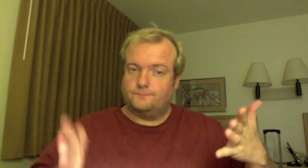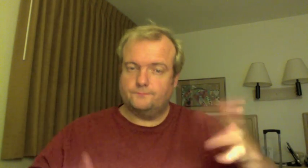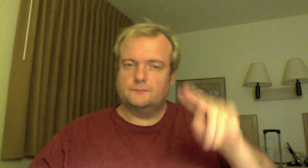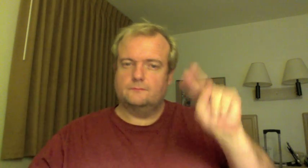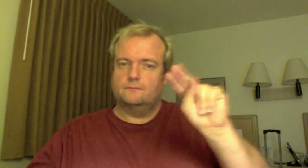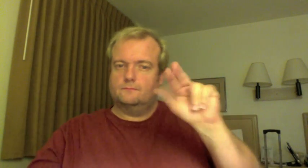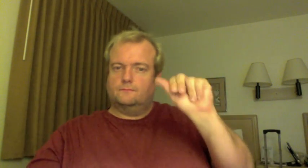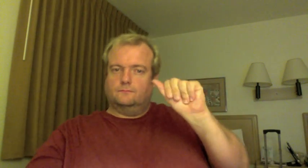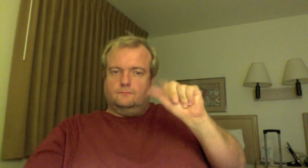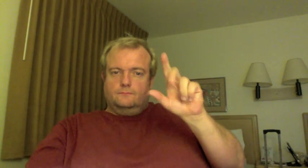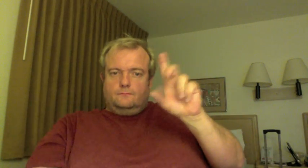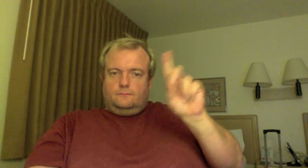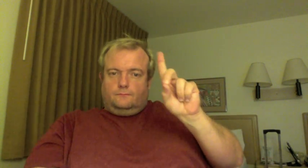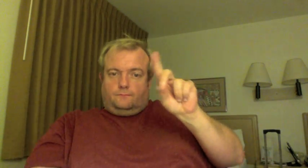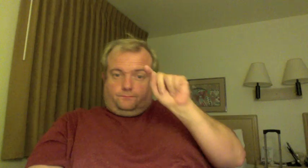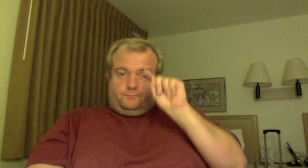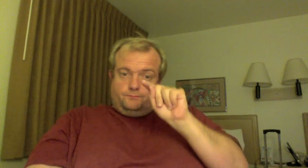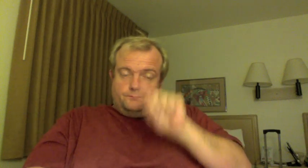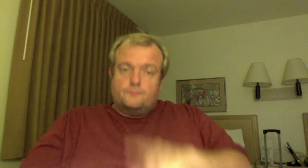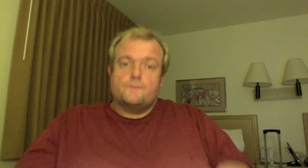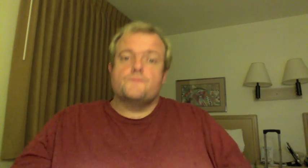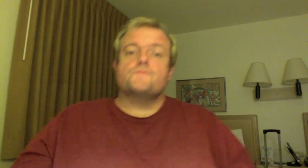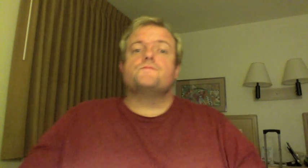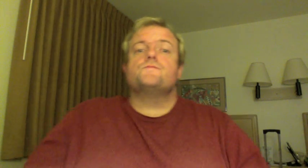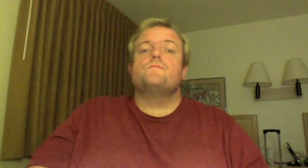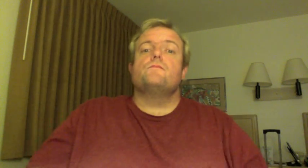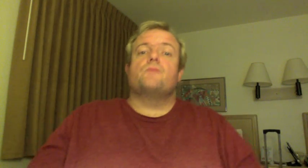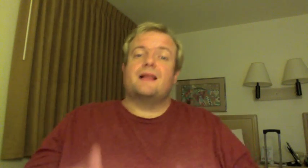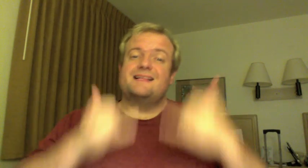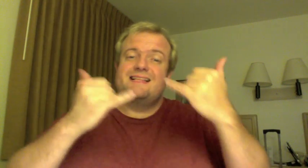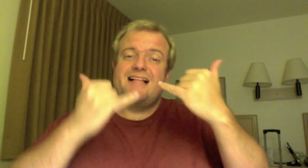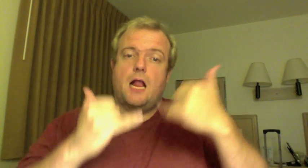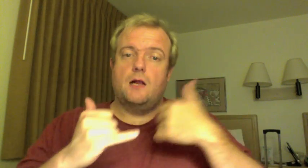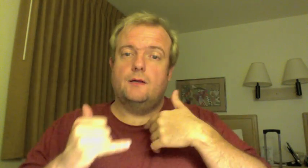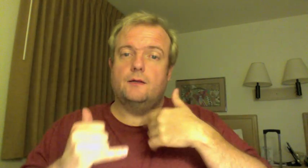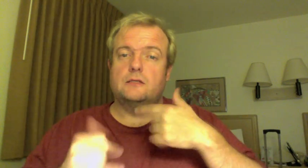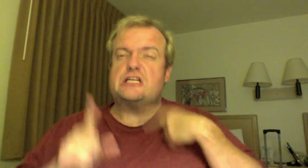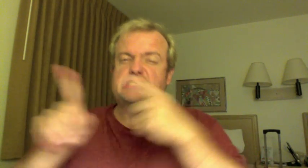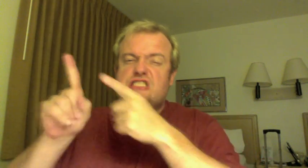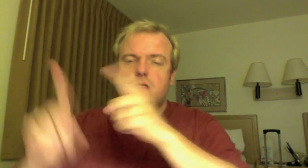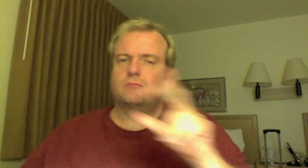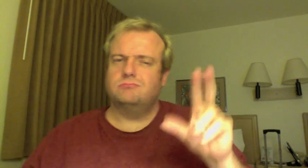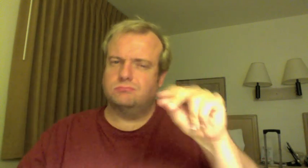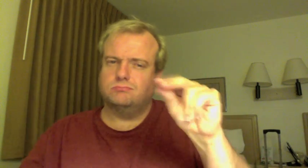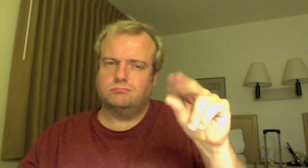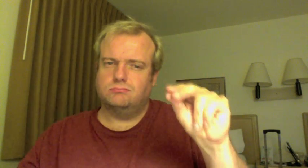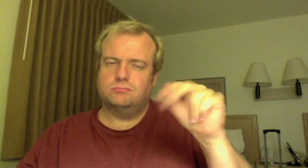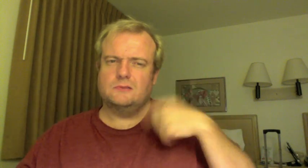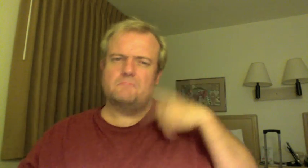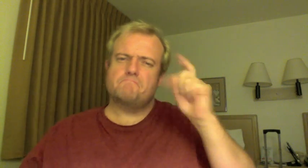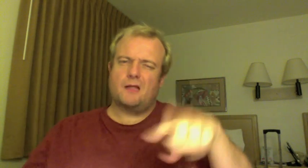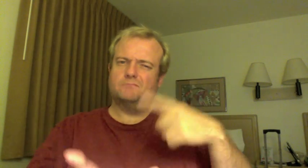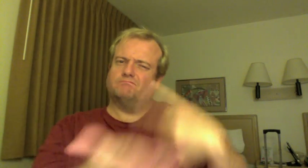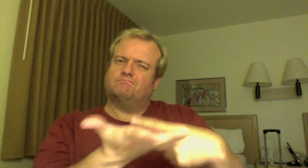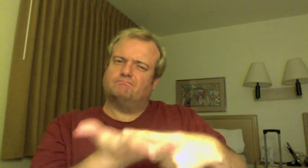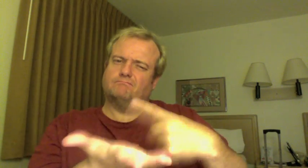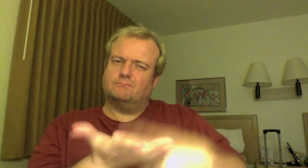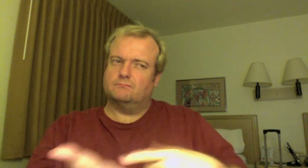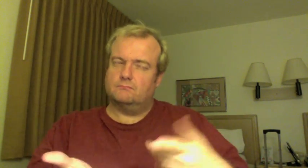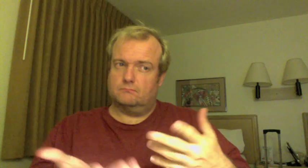your Pleasure-Pedic pillow with you for added lower back support while you're driving, working at your desk, or simply watching TV. Don't spend hundreds of dollars on